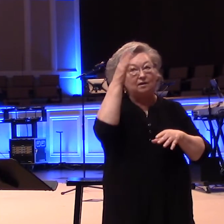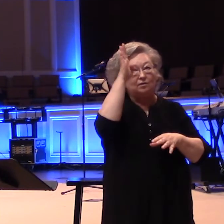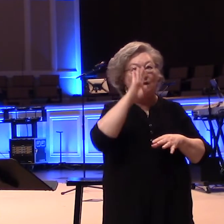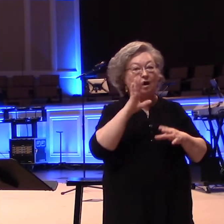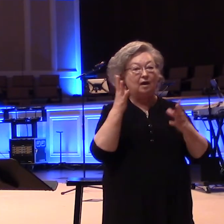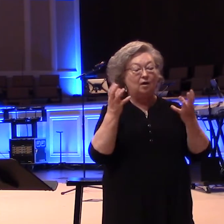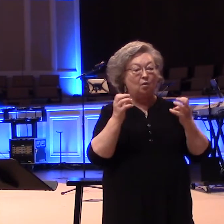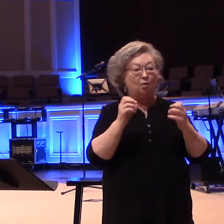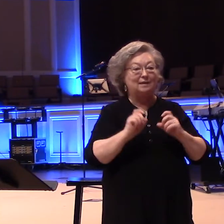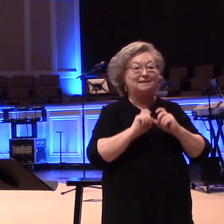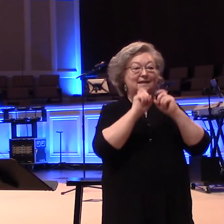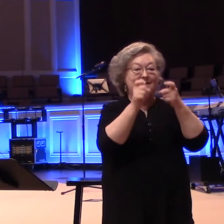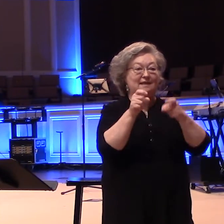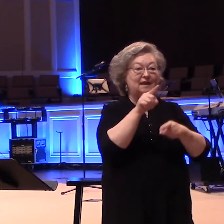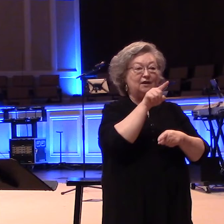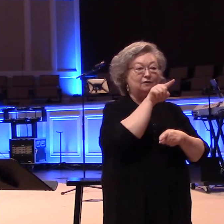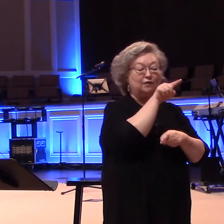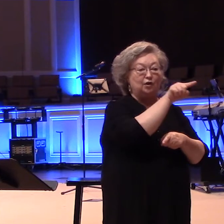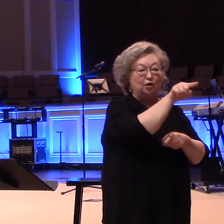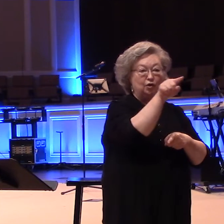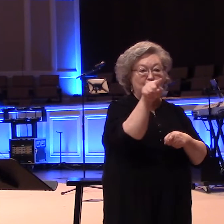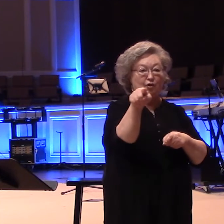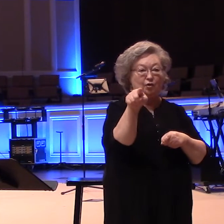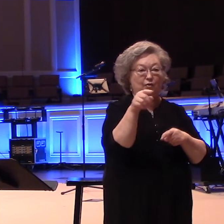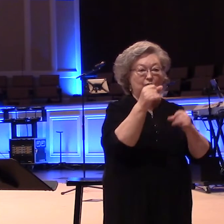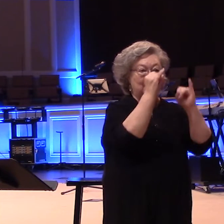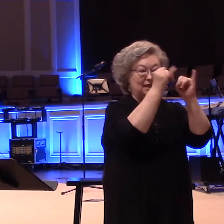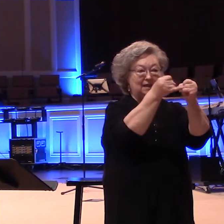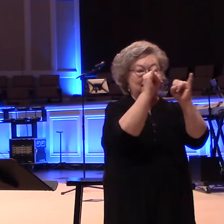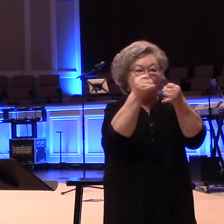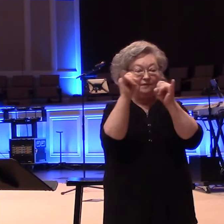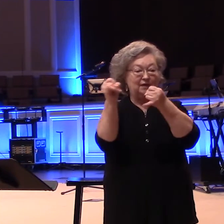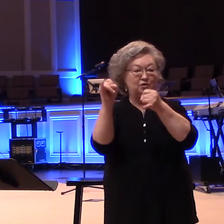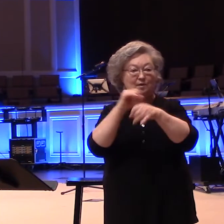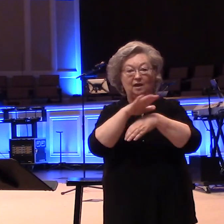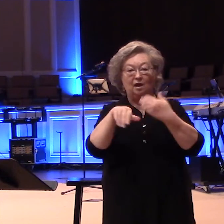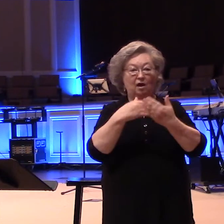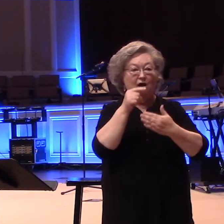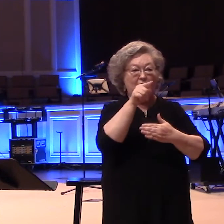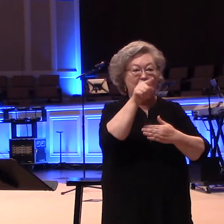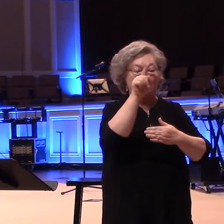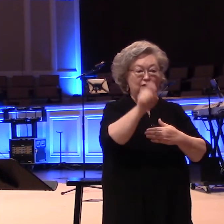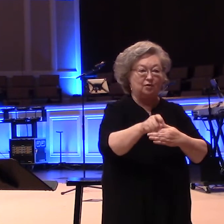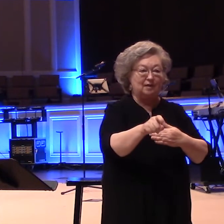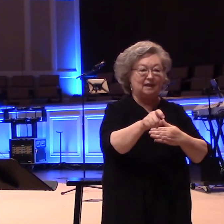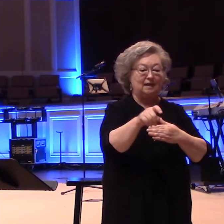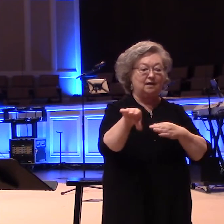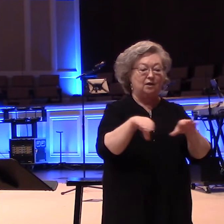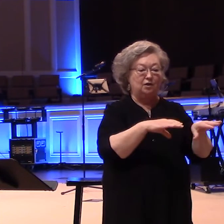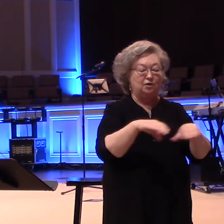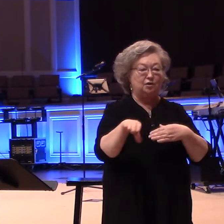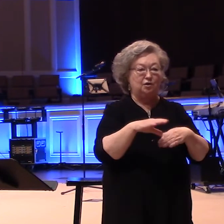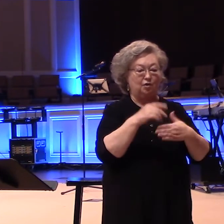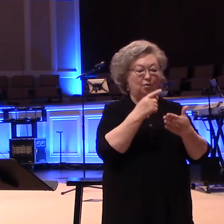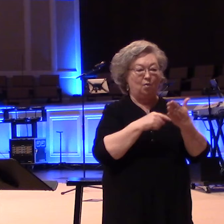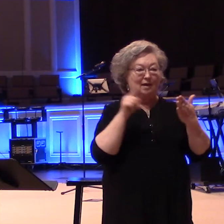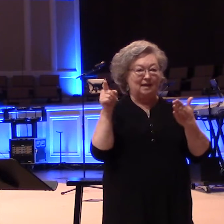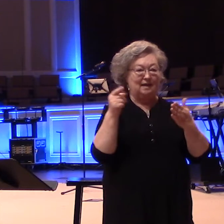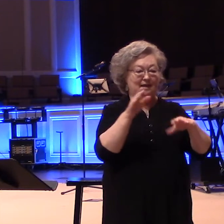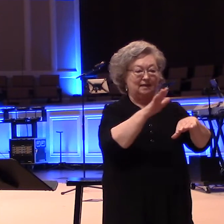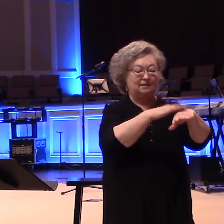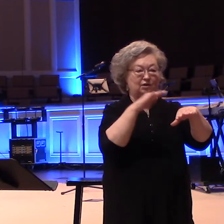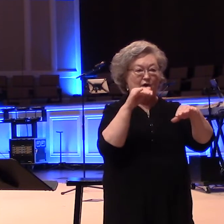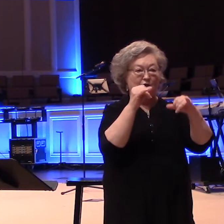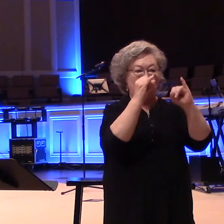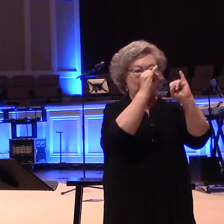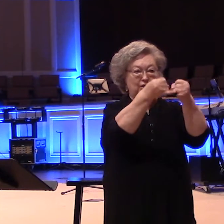is, and Jesus goes on to say, so with the measure that you give, that's how it'll be measured back to you. Man, think about that for a little bit.